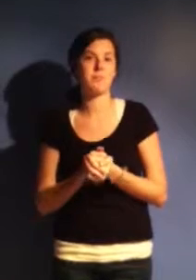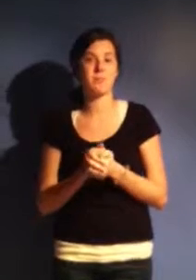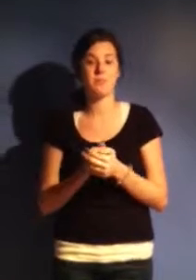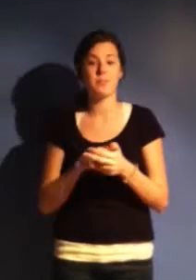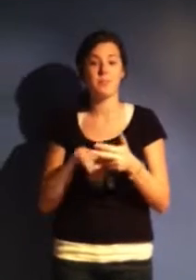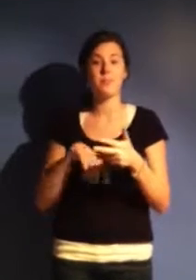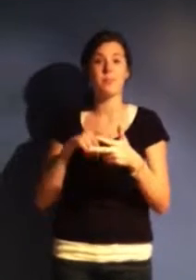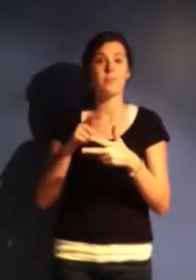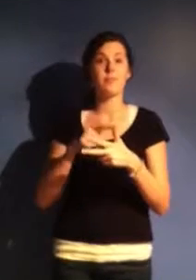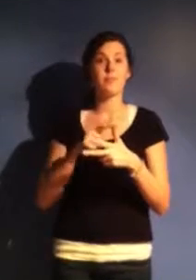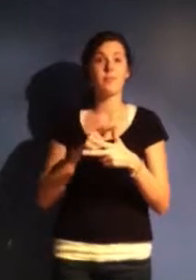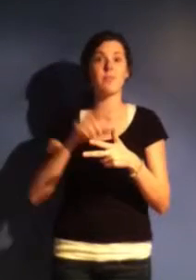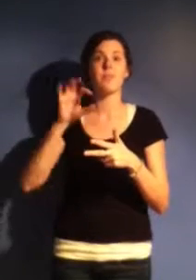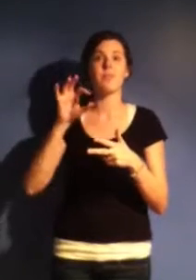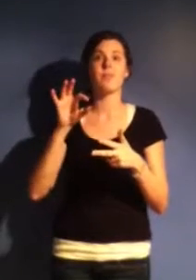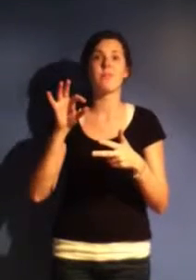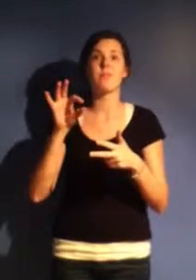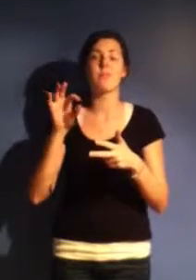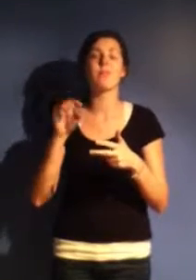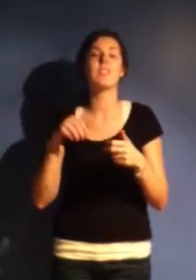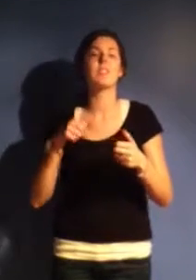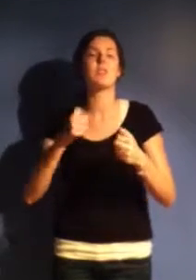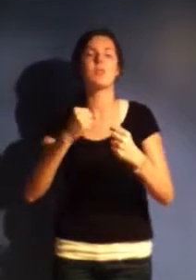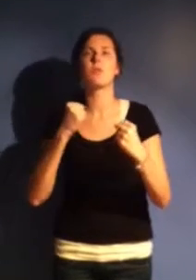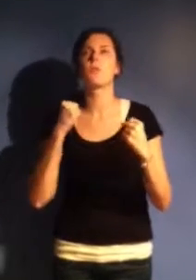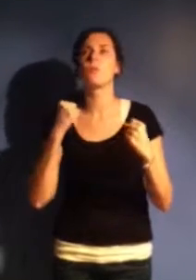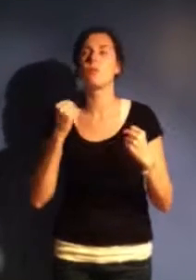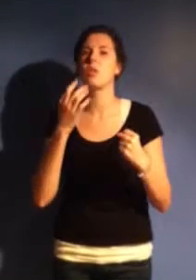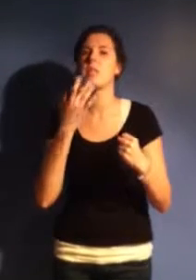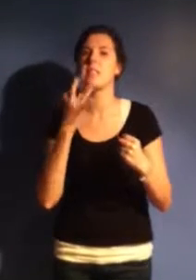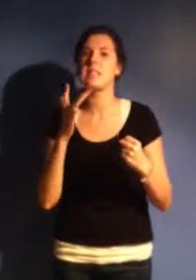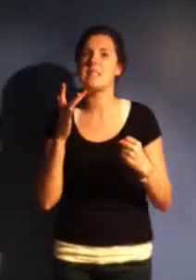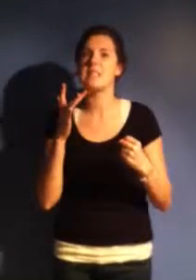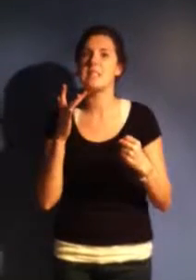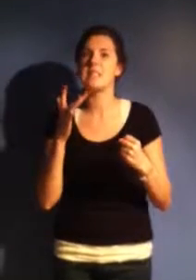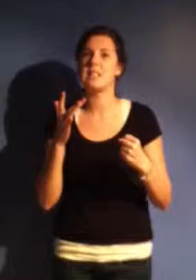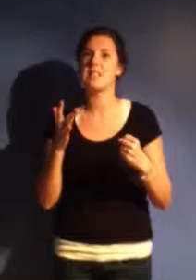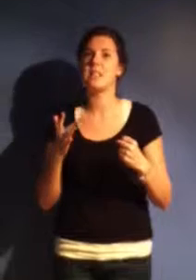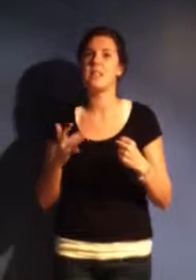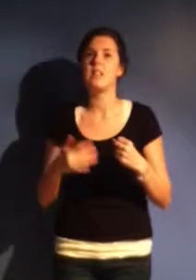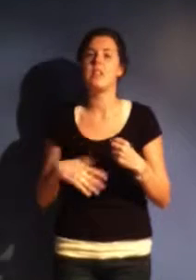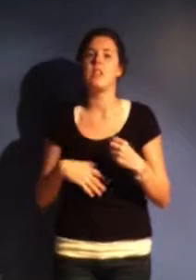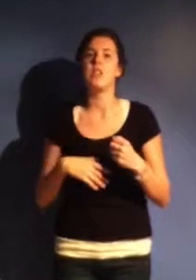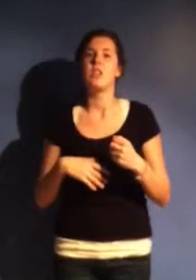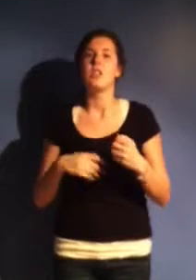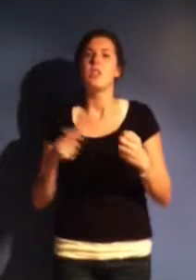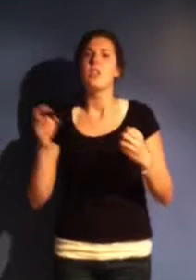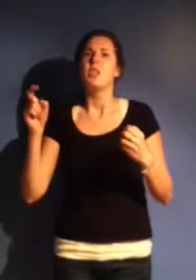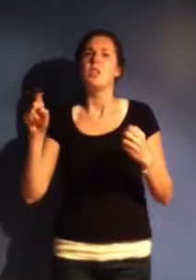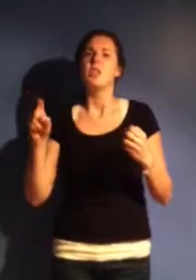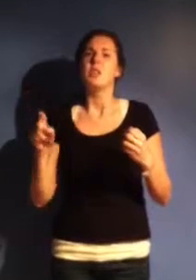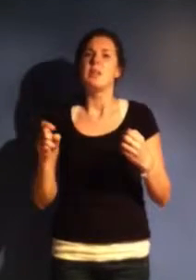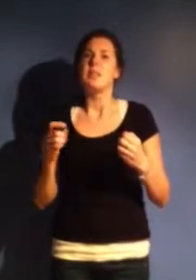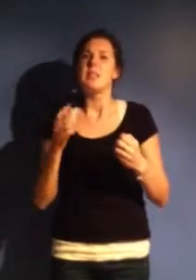very strong, so we want to that flavor, and we will add 4